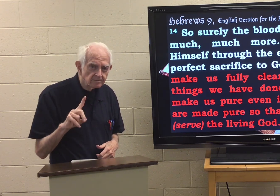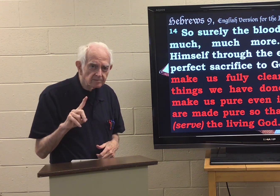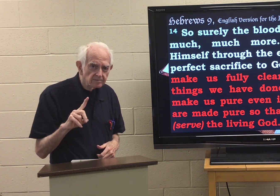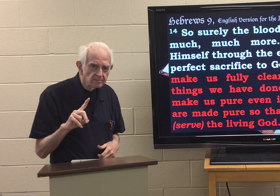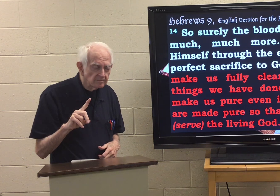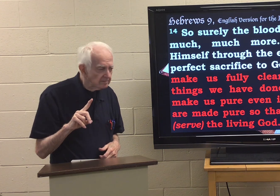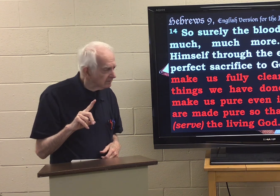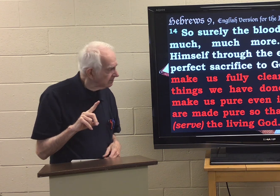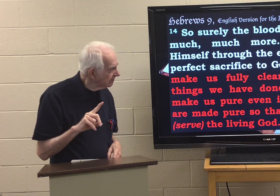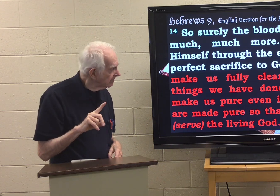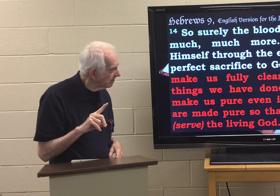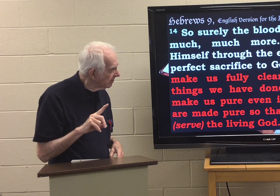did.